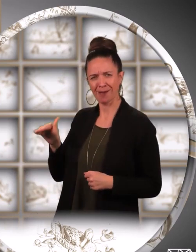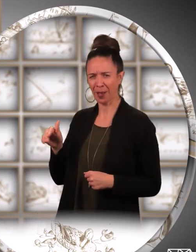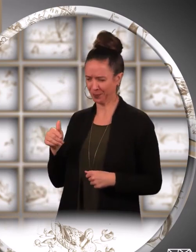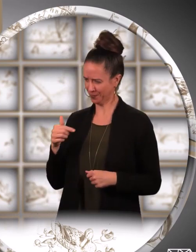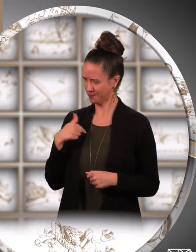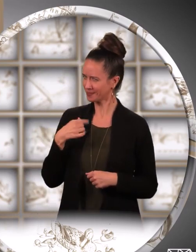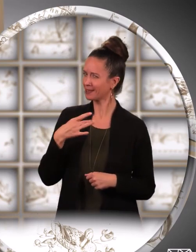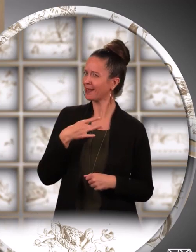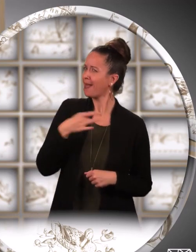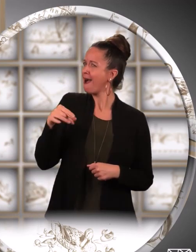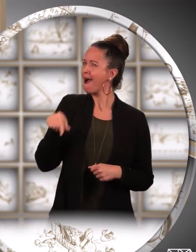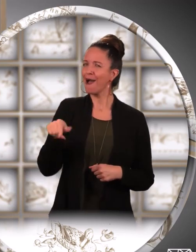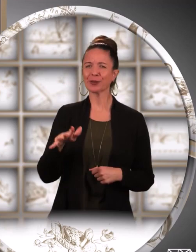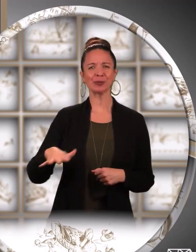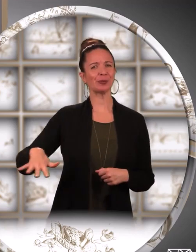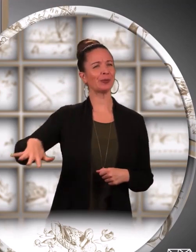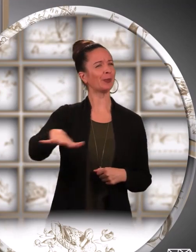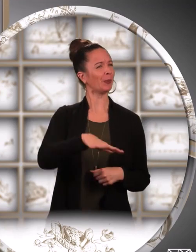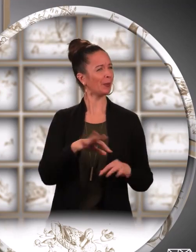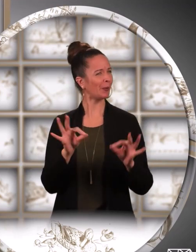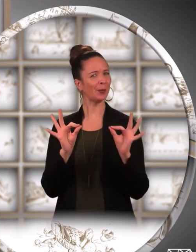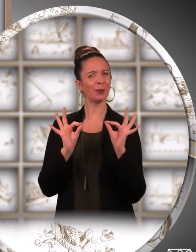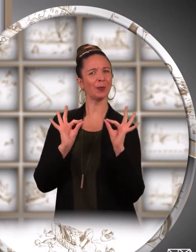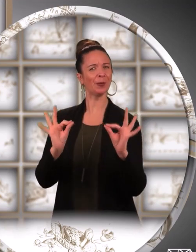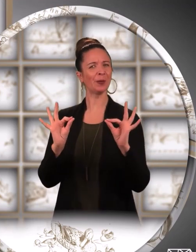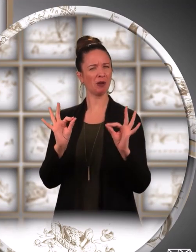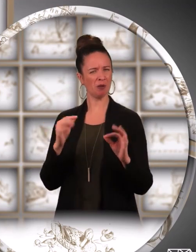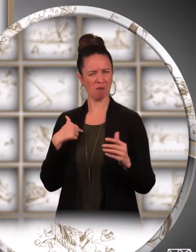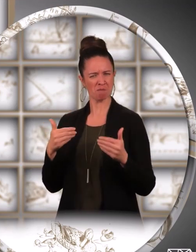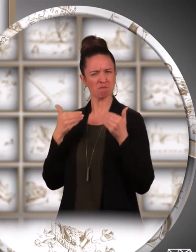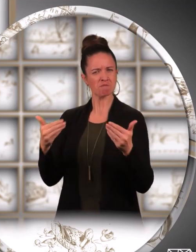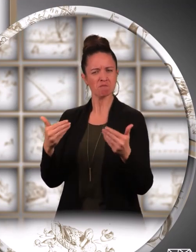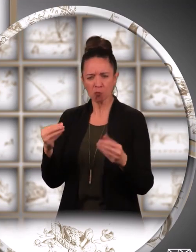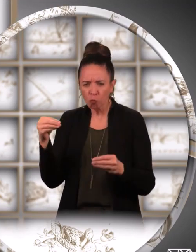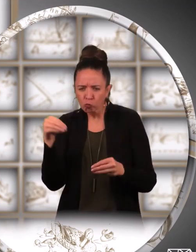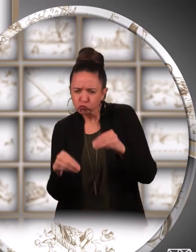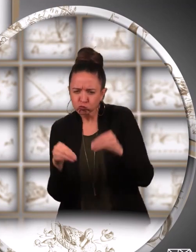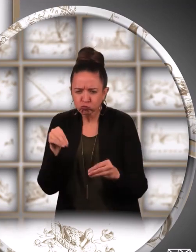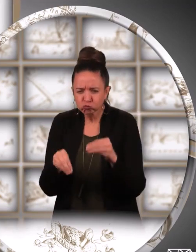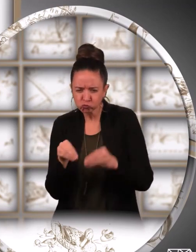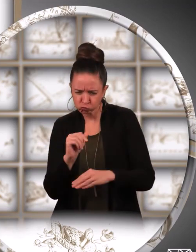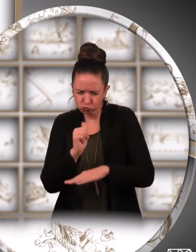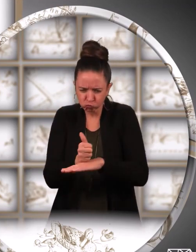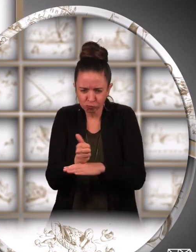"I like this place," said Mrs. Mallard as they climbed out on the bank and waddled along.